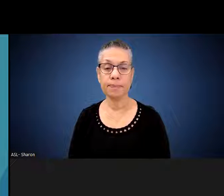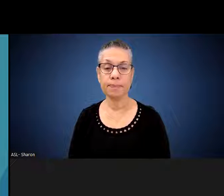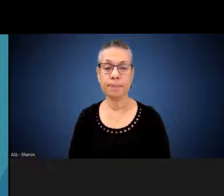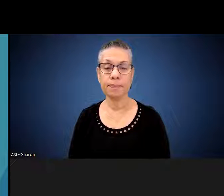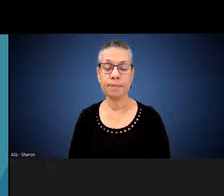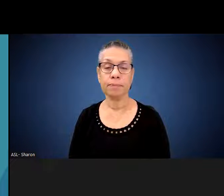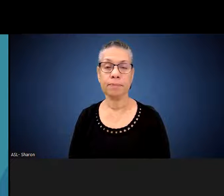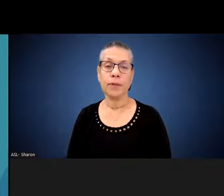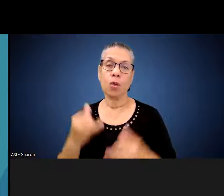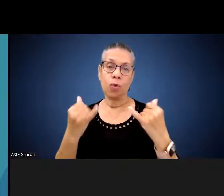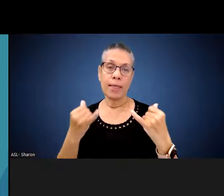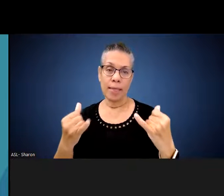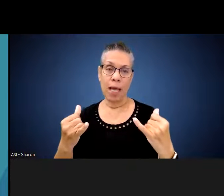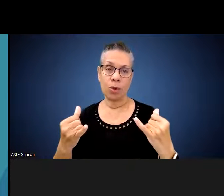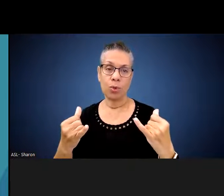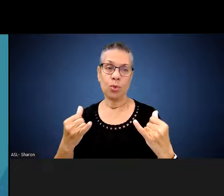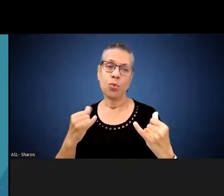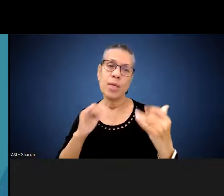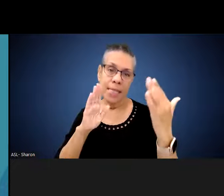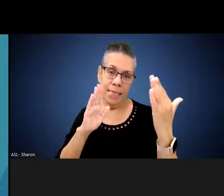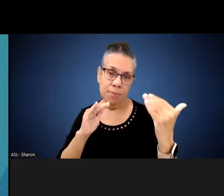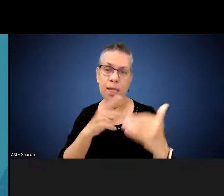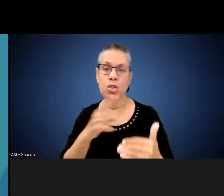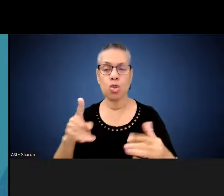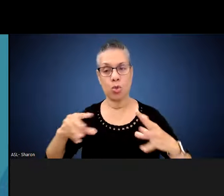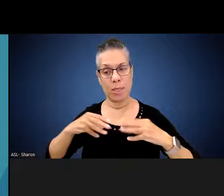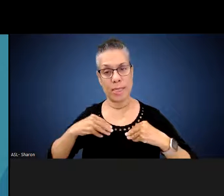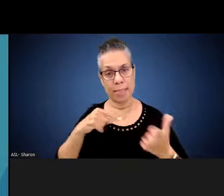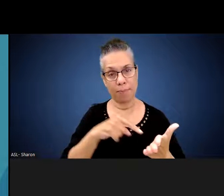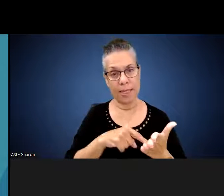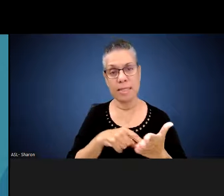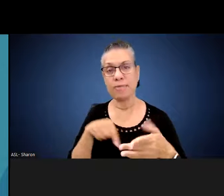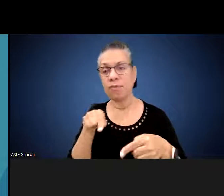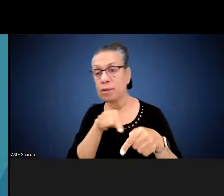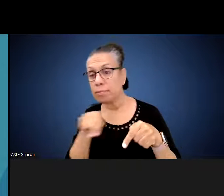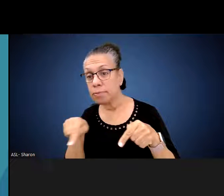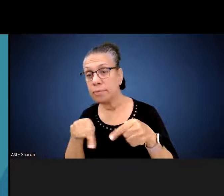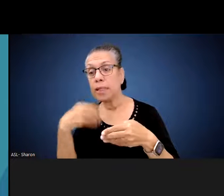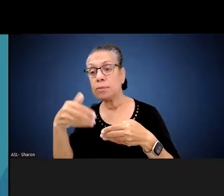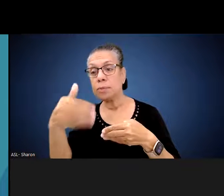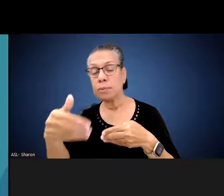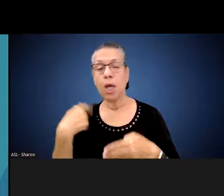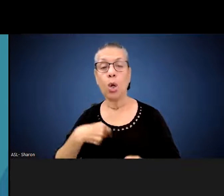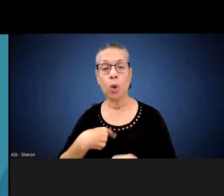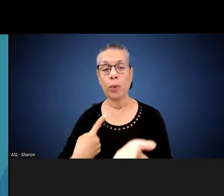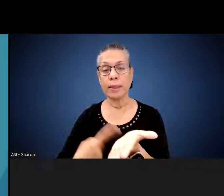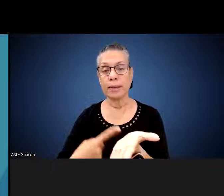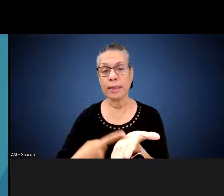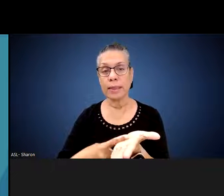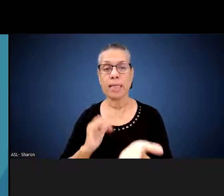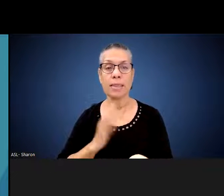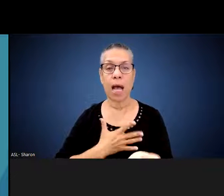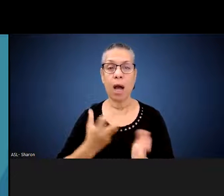the council to take on this issue, among others, in the coming weeks as we continue to discuss our